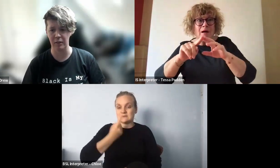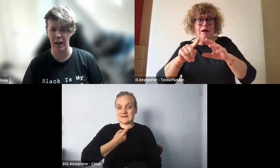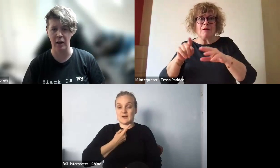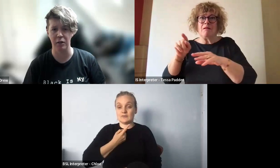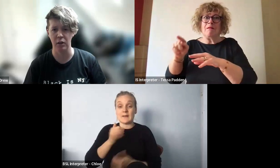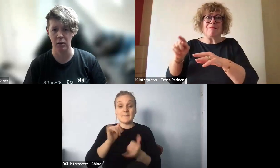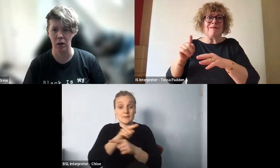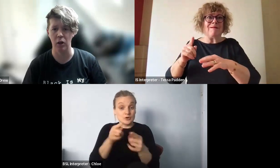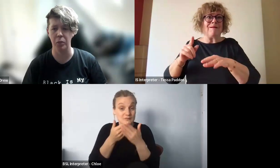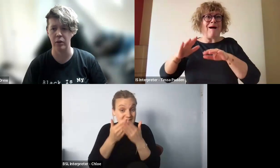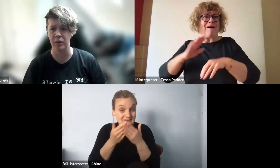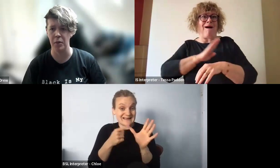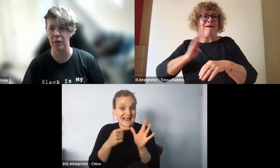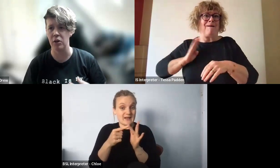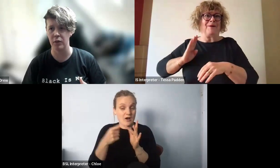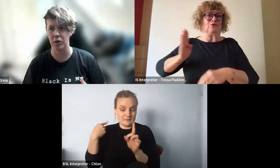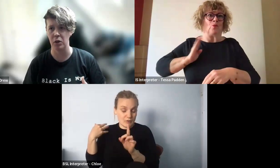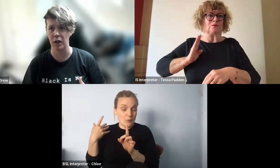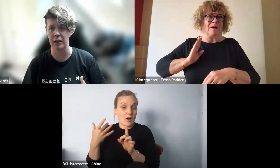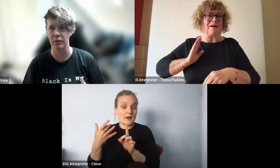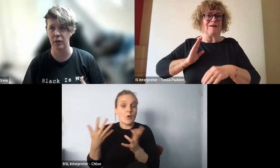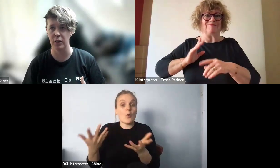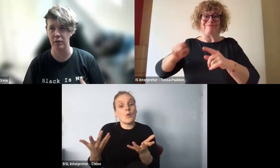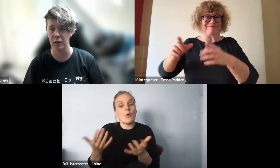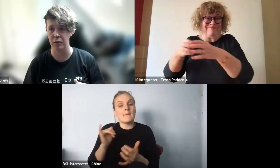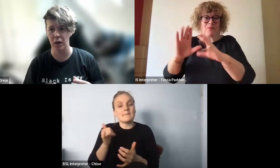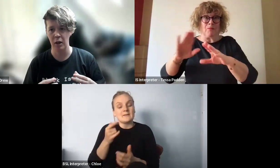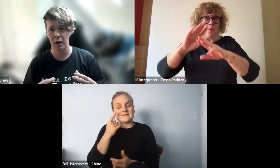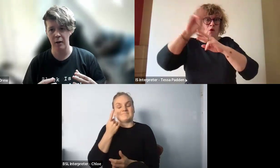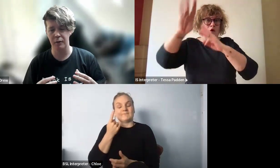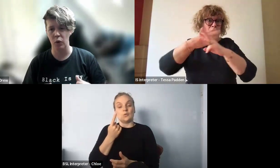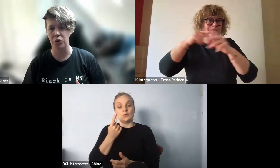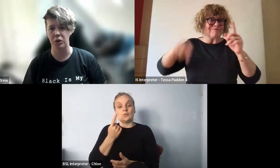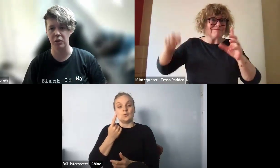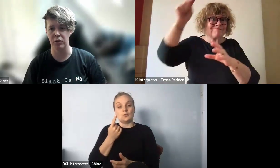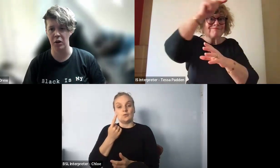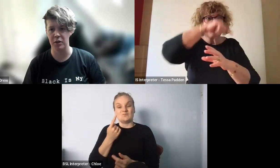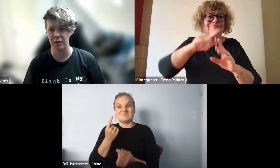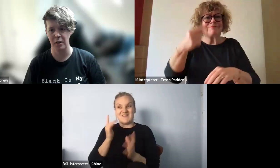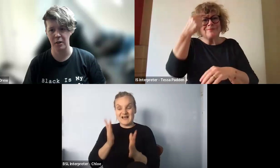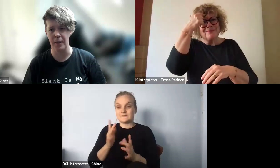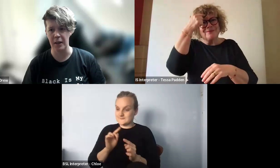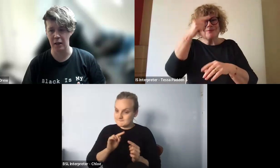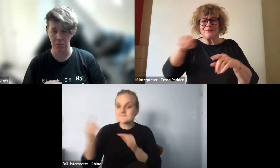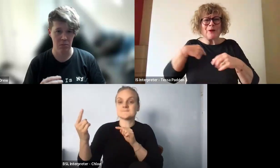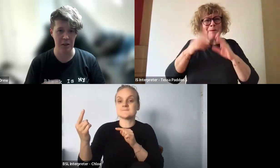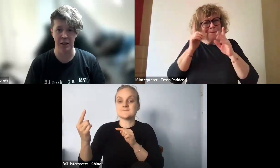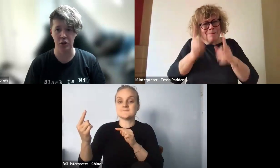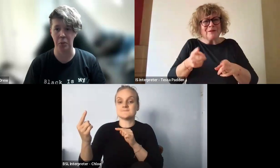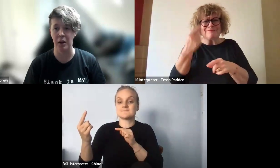studying AI for a longer period of time, and those of us who are likely to find ourselves forced to confront